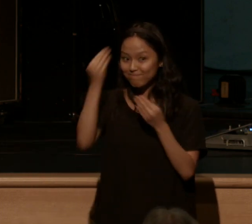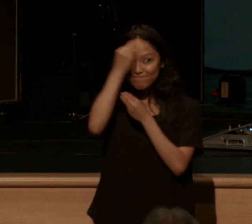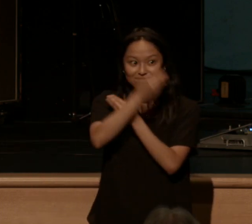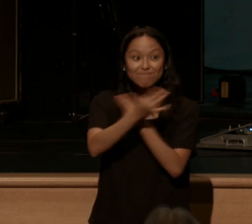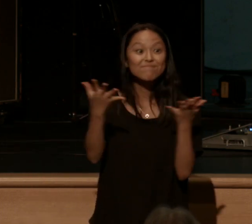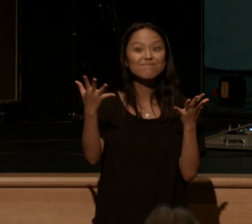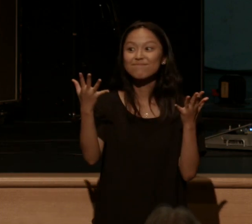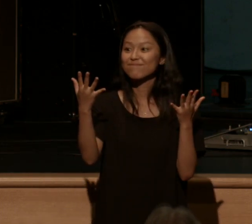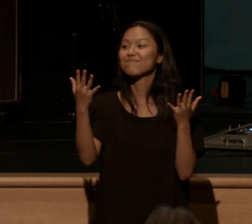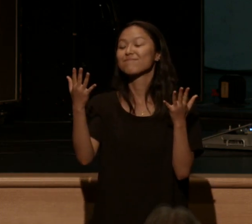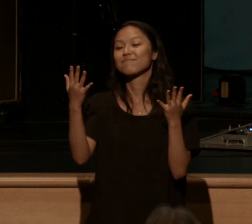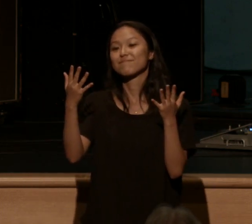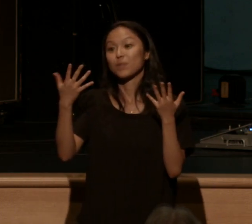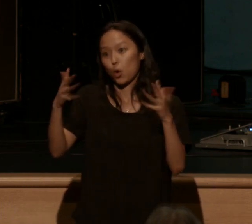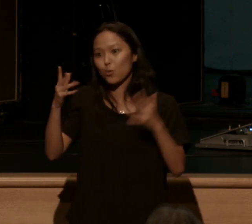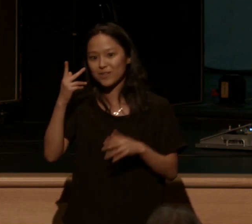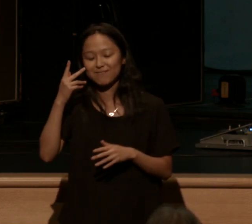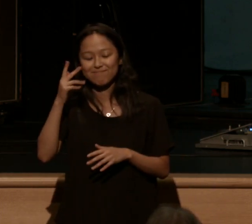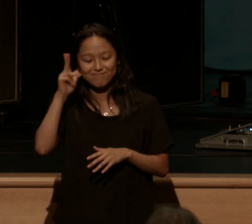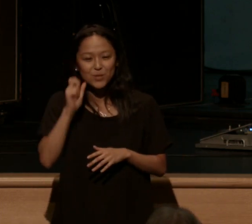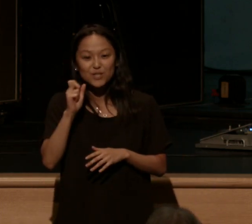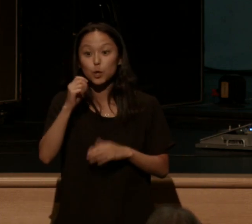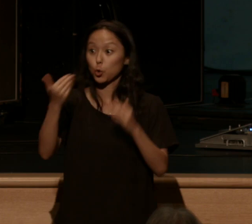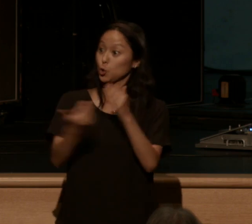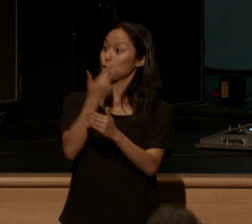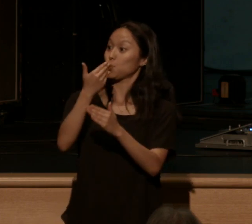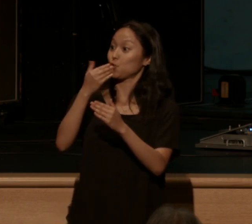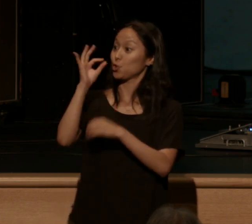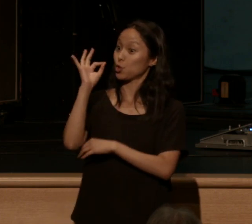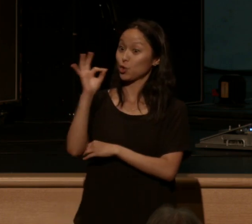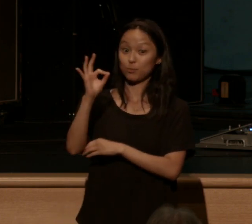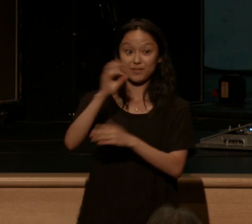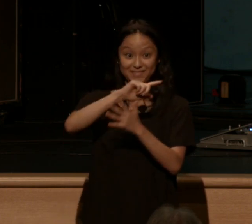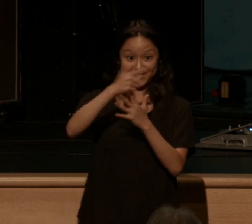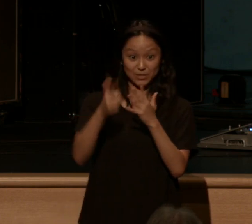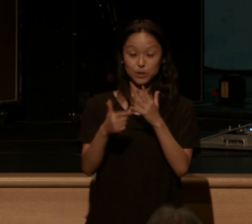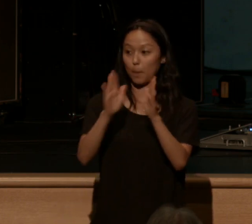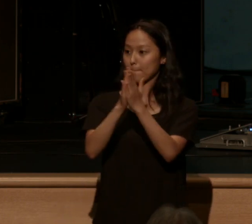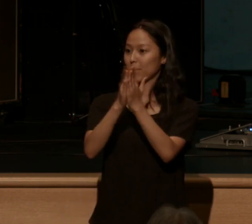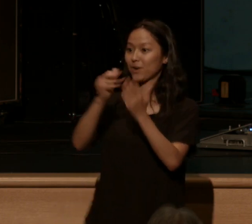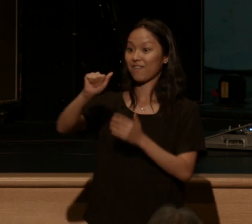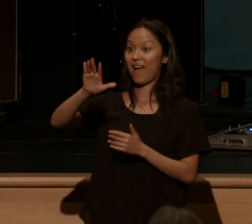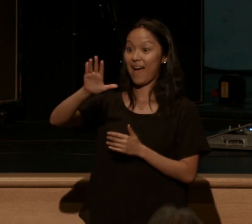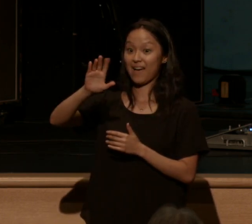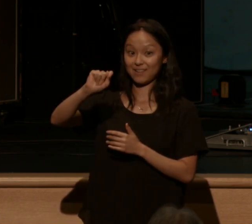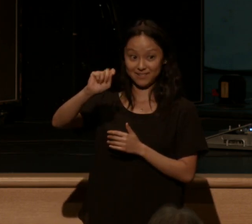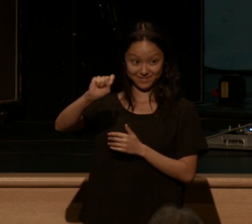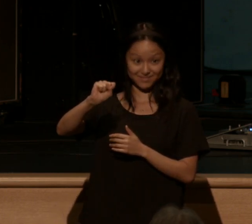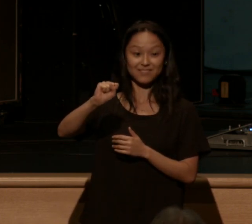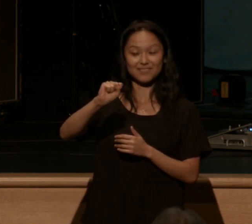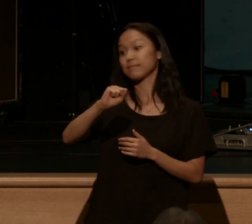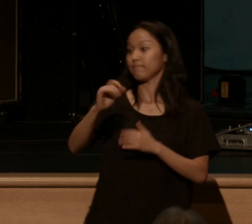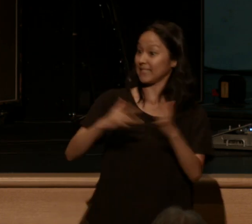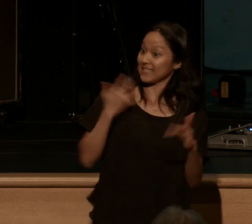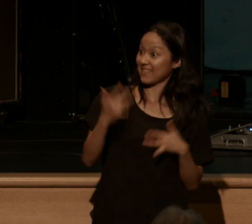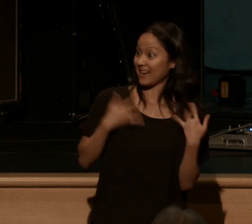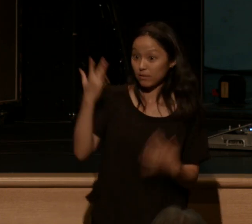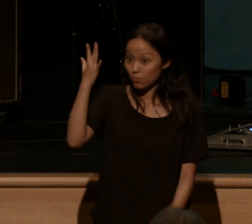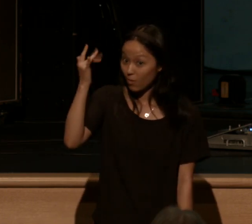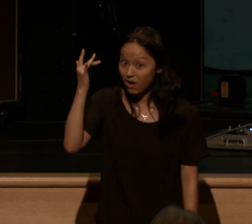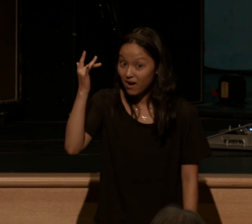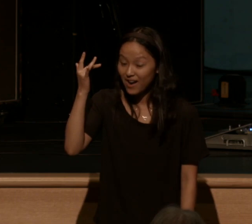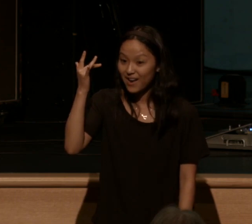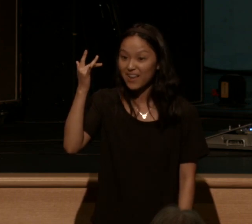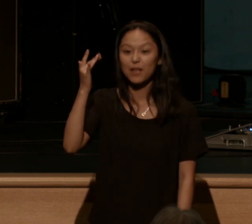as you heard in many levels already, our new sermon series starting today in the book of Acts. And one of the reasons this is exciting is